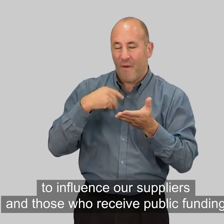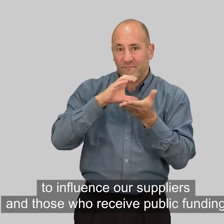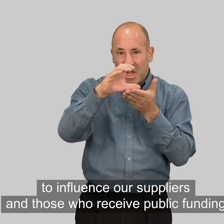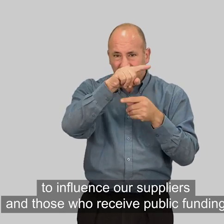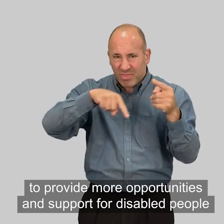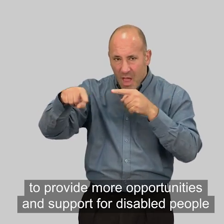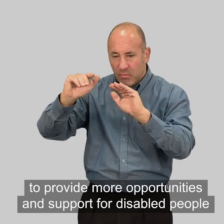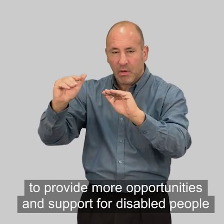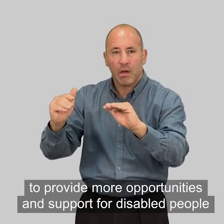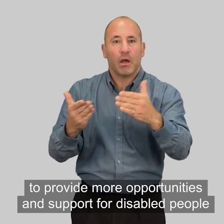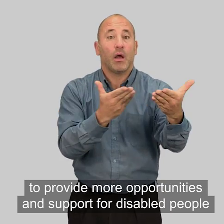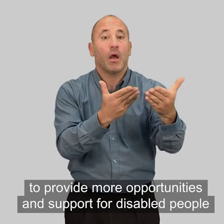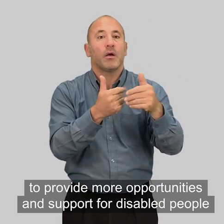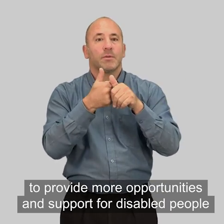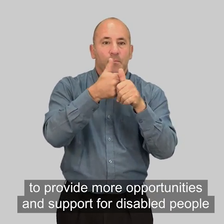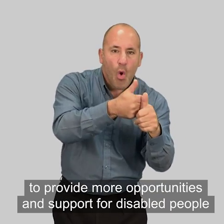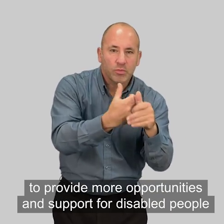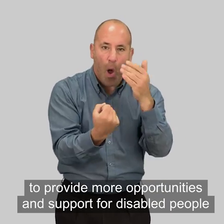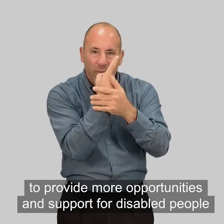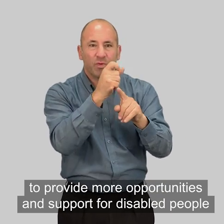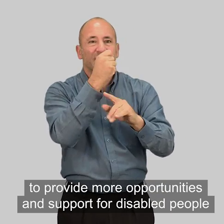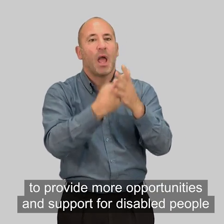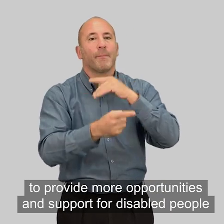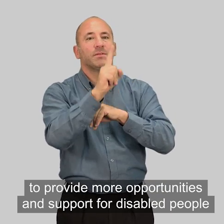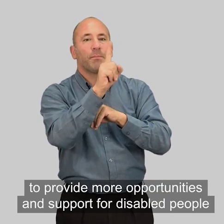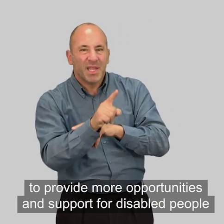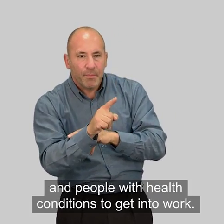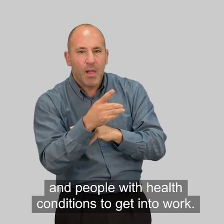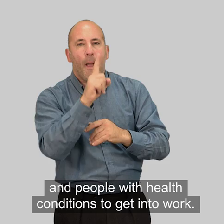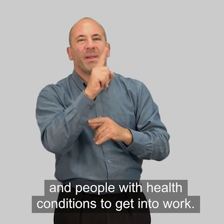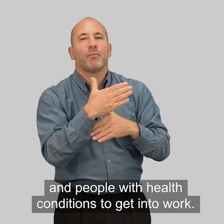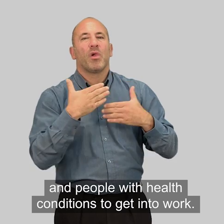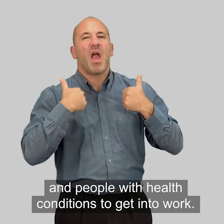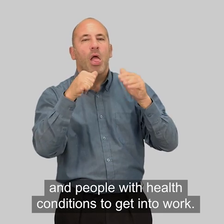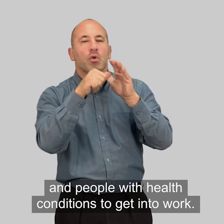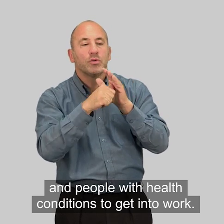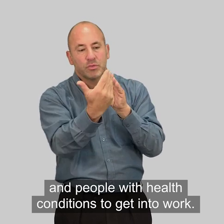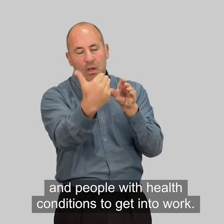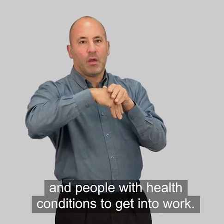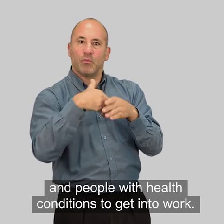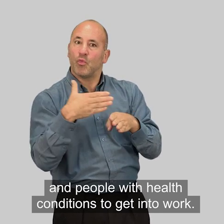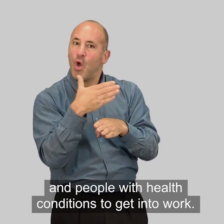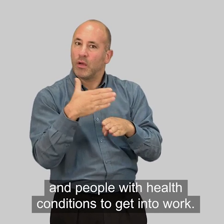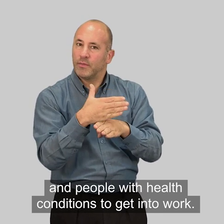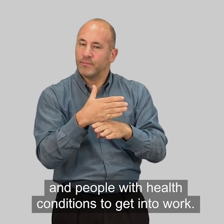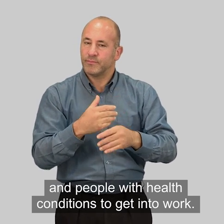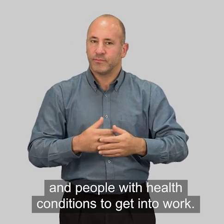more opportunities and support for disabled people and people with health conditions to get into work.